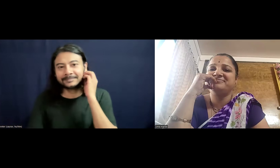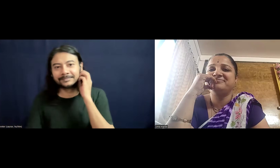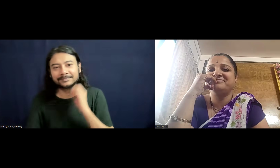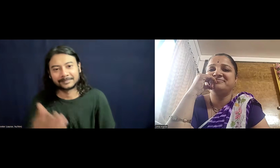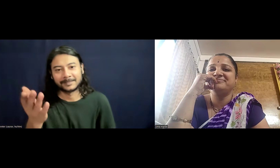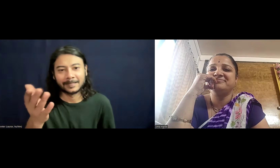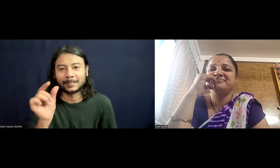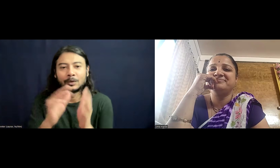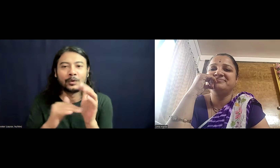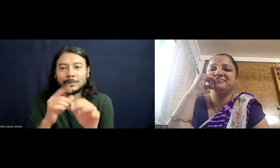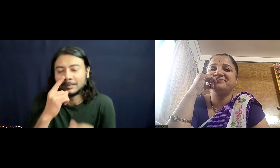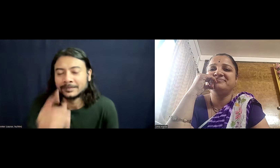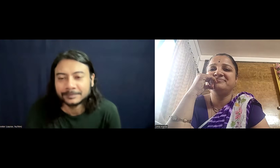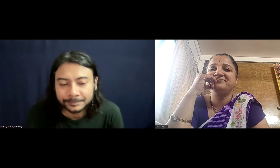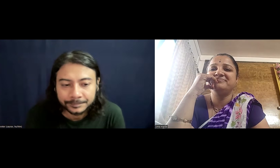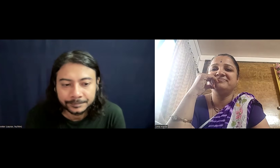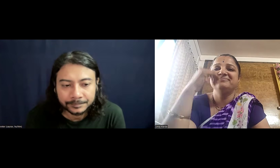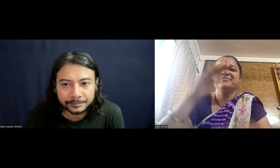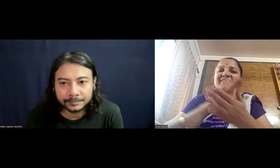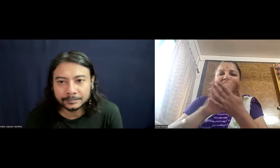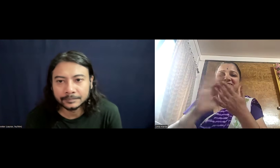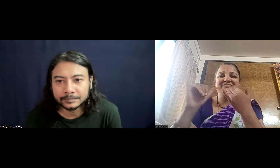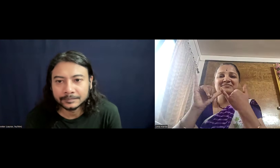Okay, Uma. Yes.